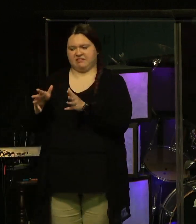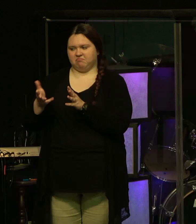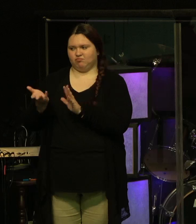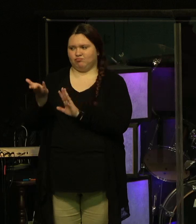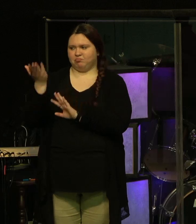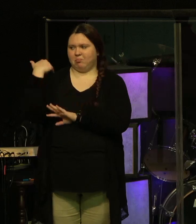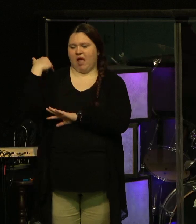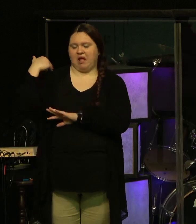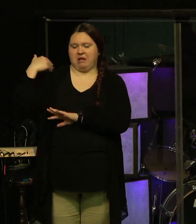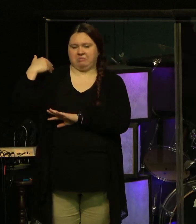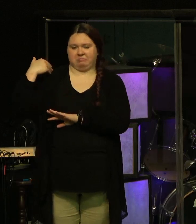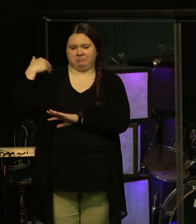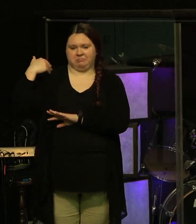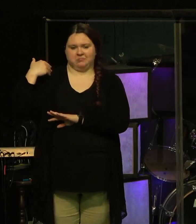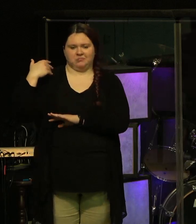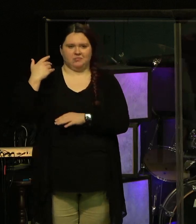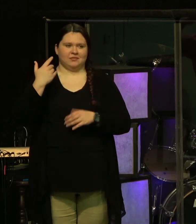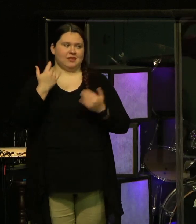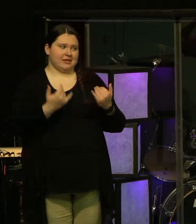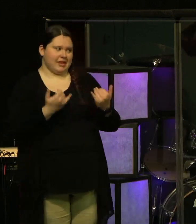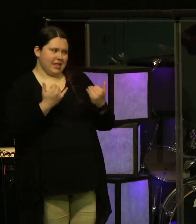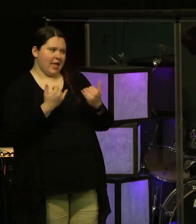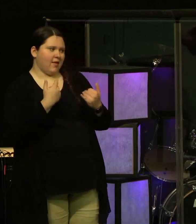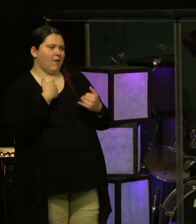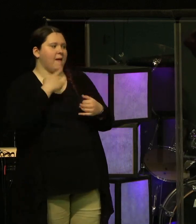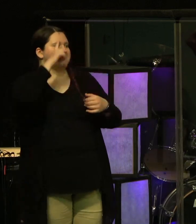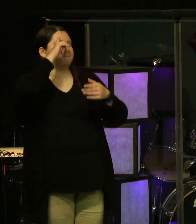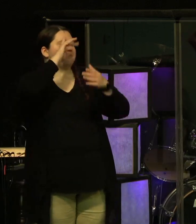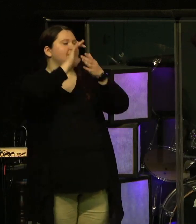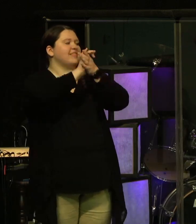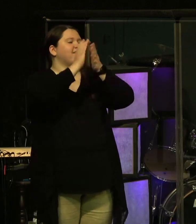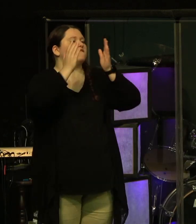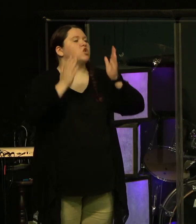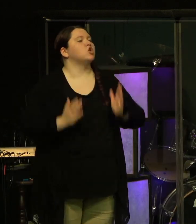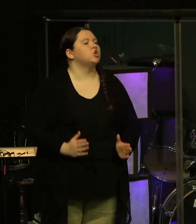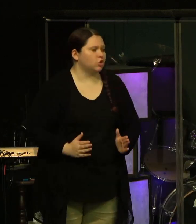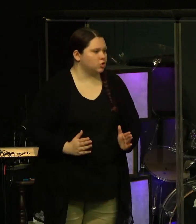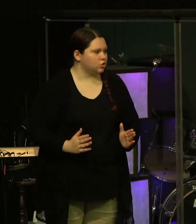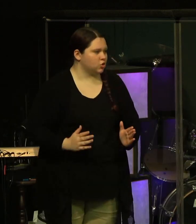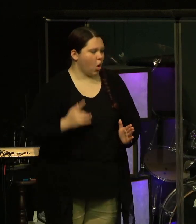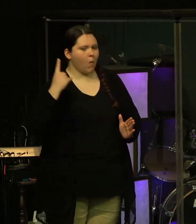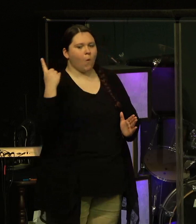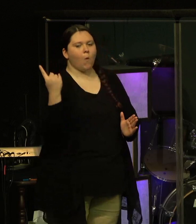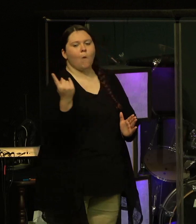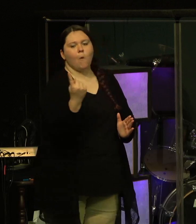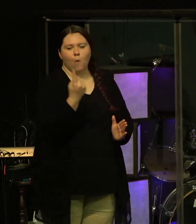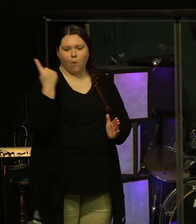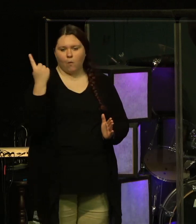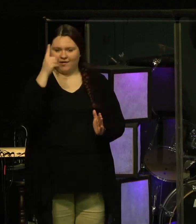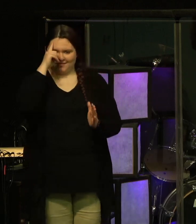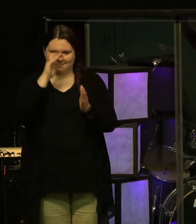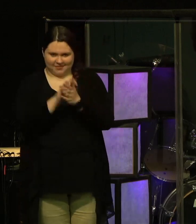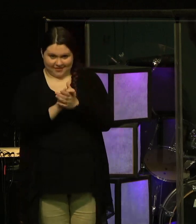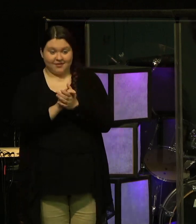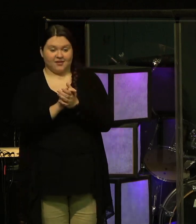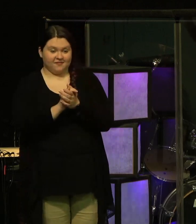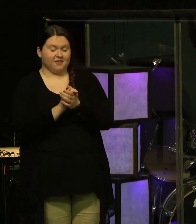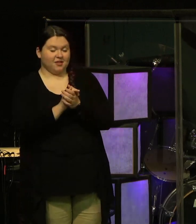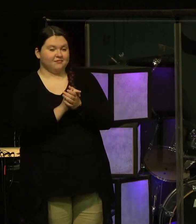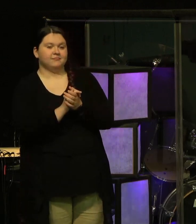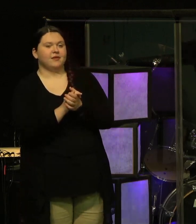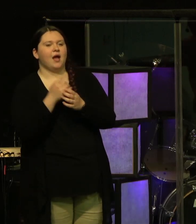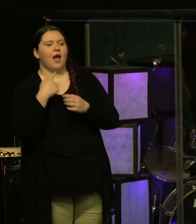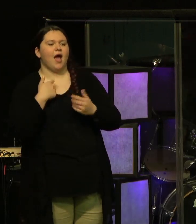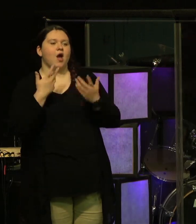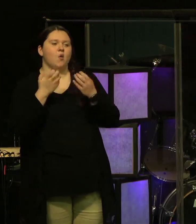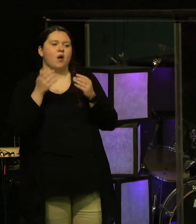I'm more of a believer now, believing all the time. And I want to be even more